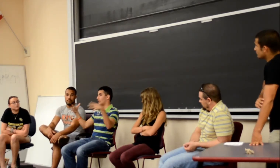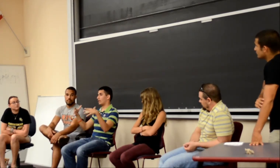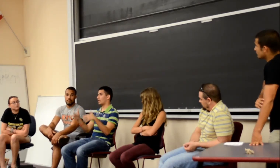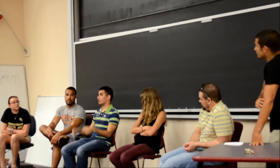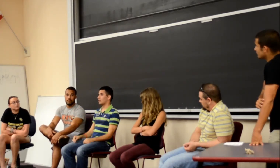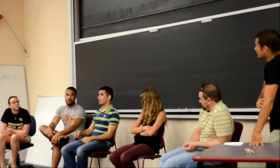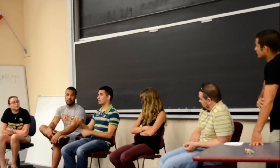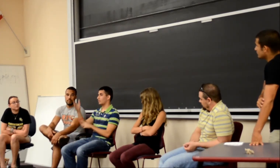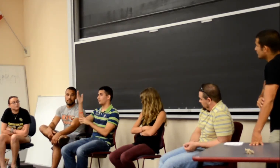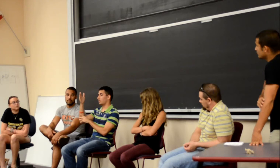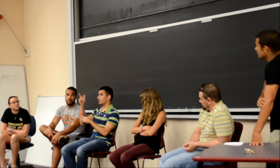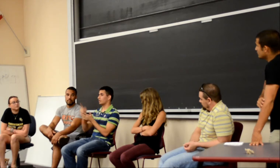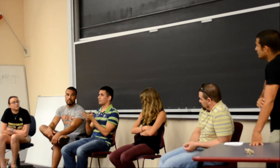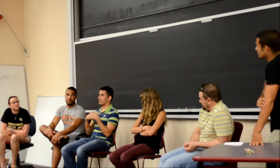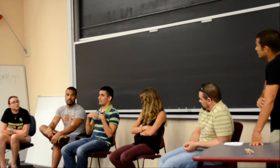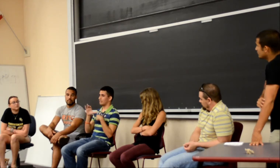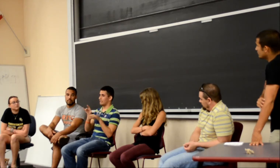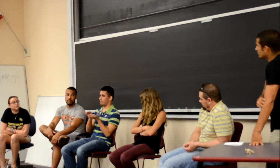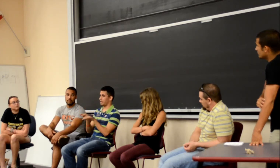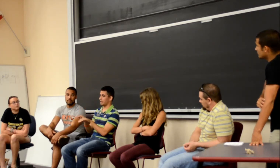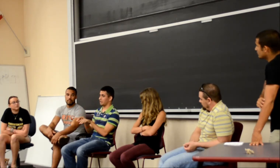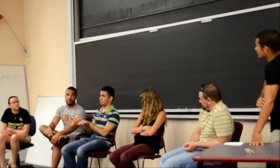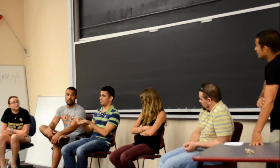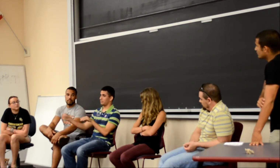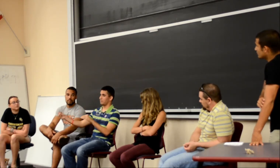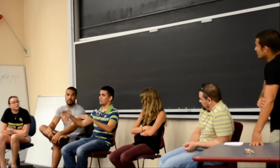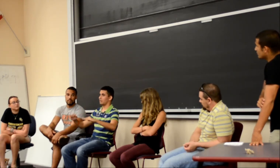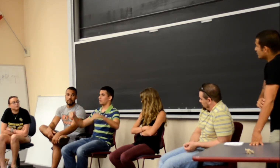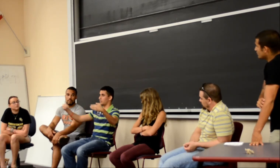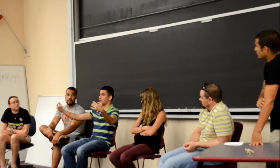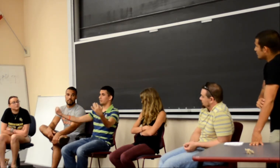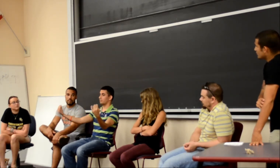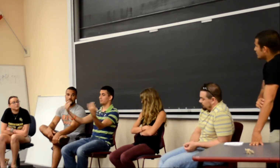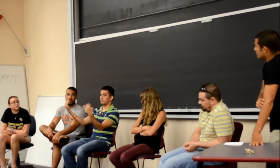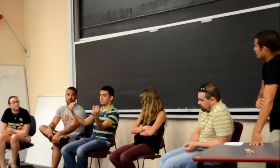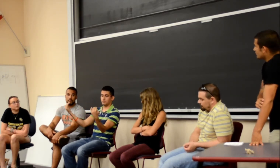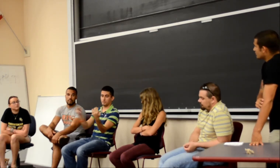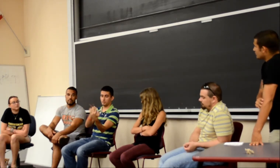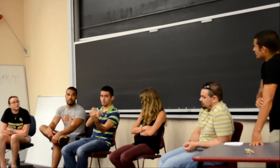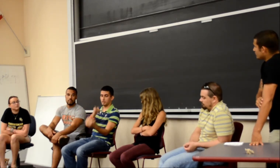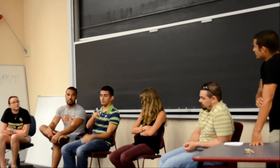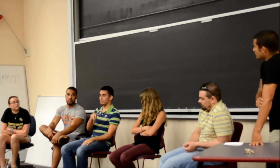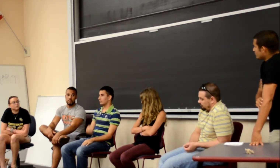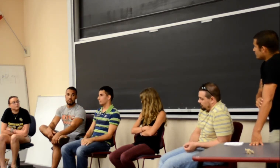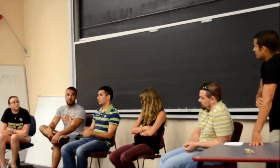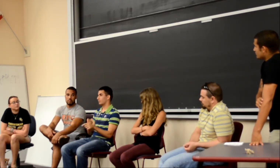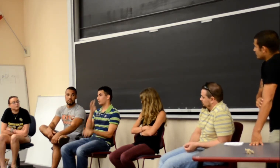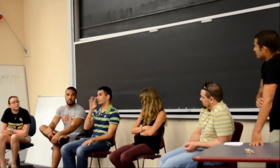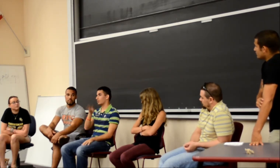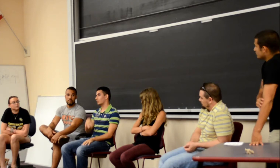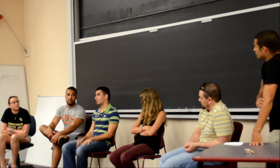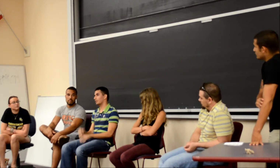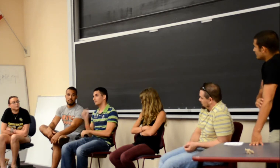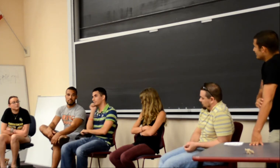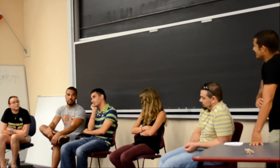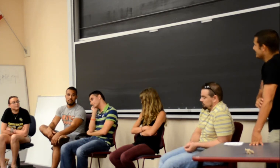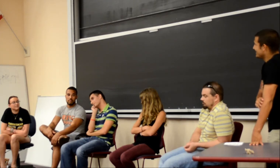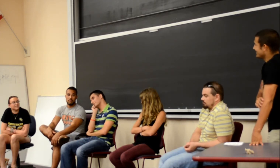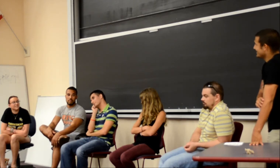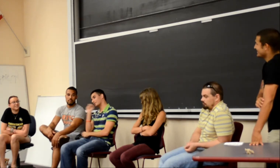the big classes, and teachers sometimes have sequence, the computer, just reading, sometimes just